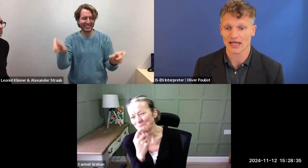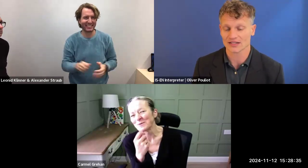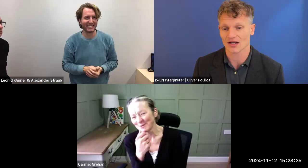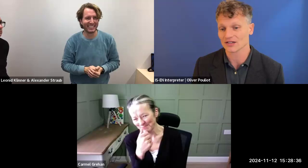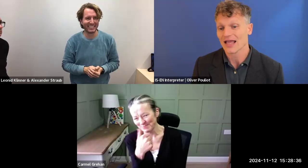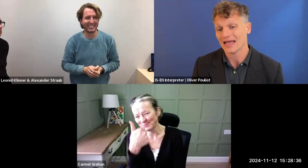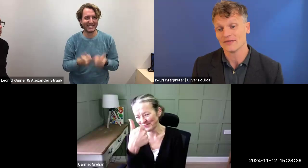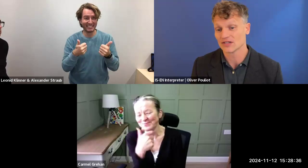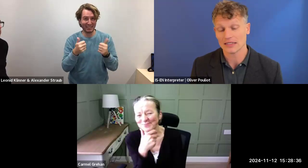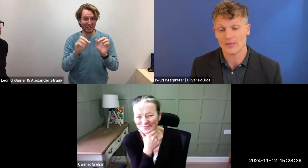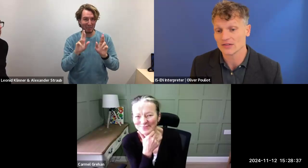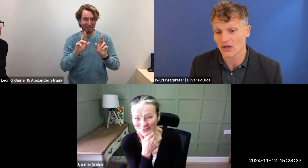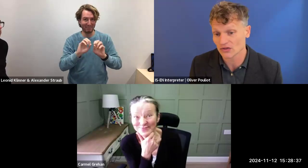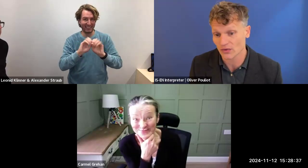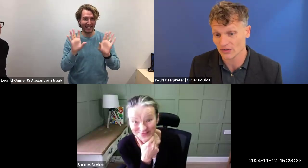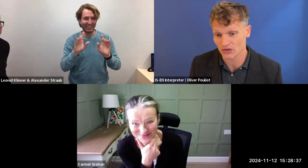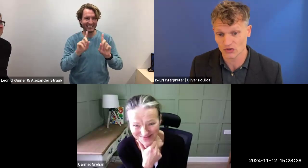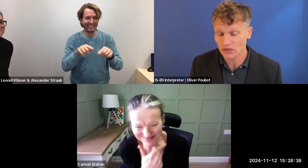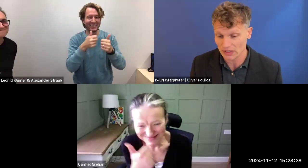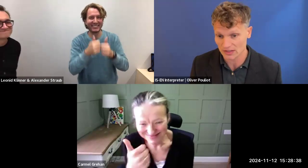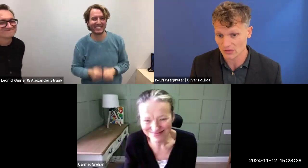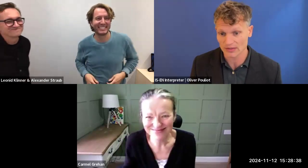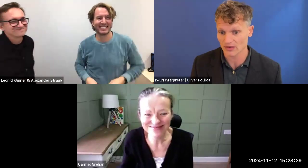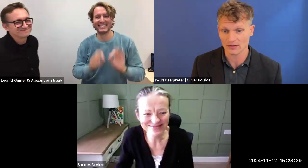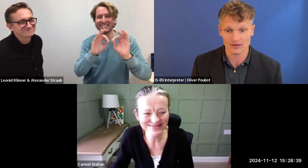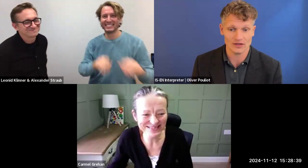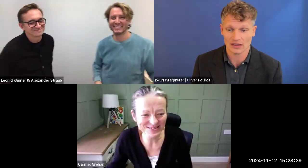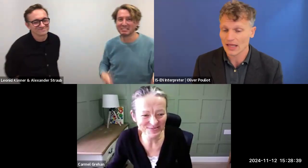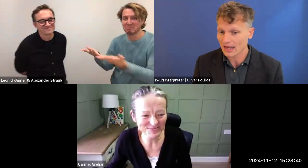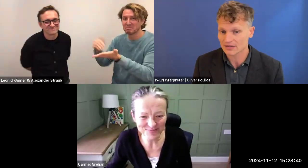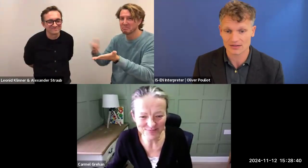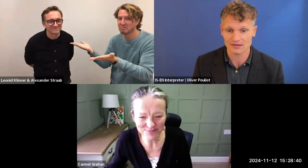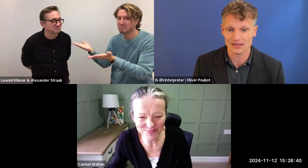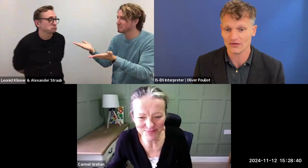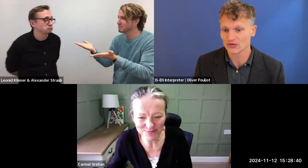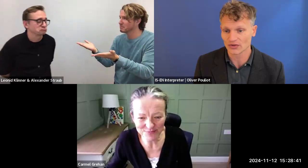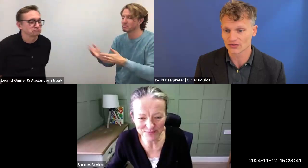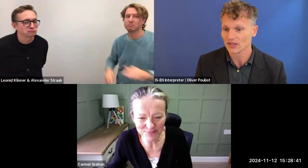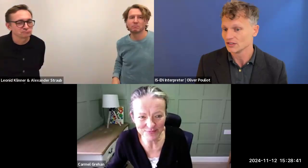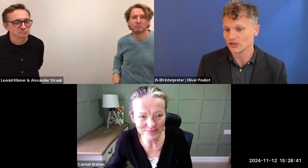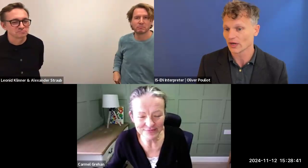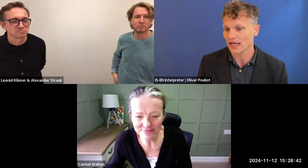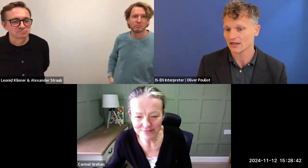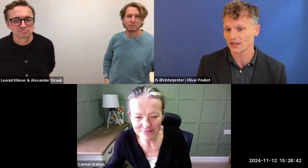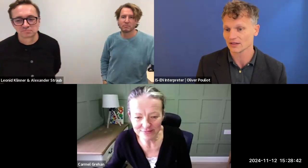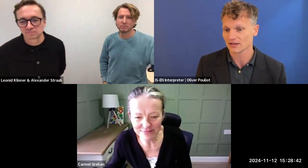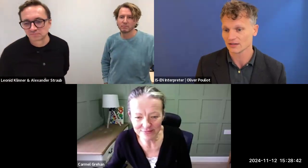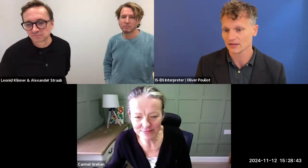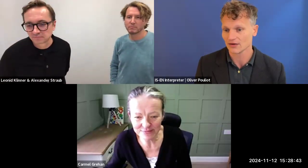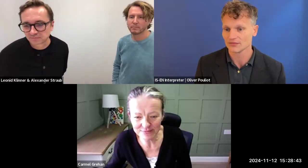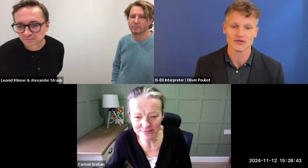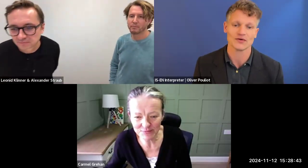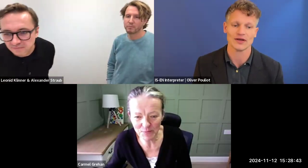our teaching as such. And obviously, it depends also on the students. It depends on the class and individuals. Did you want to add